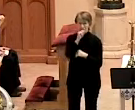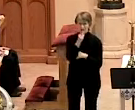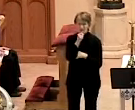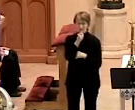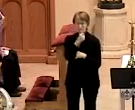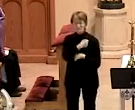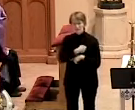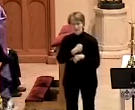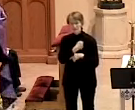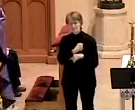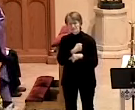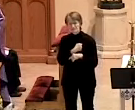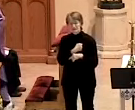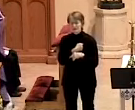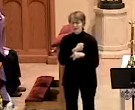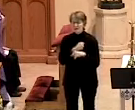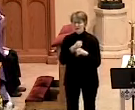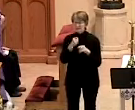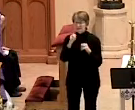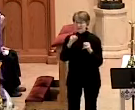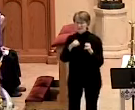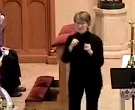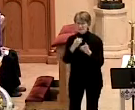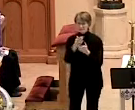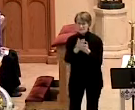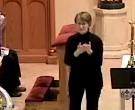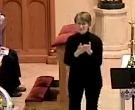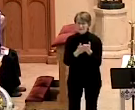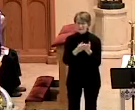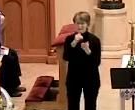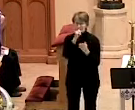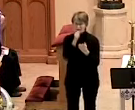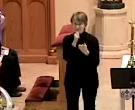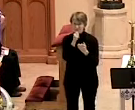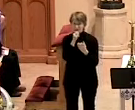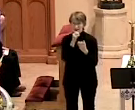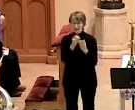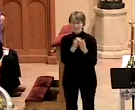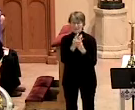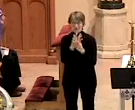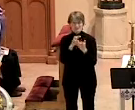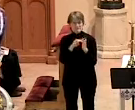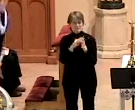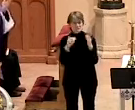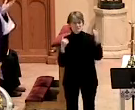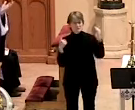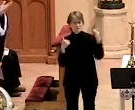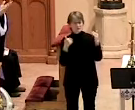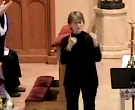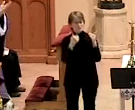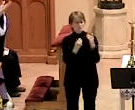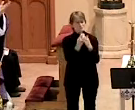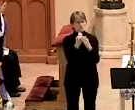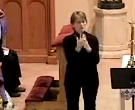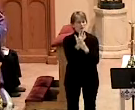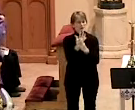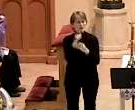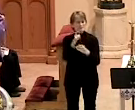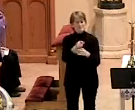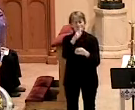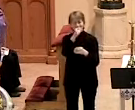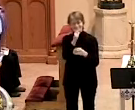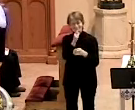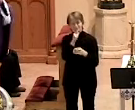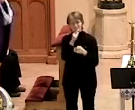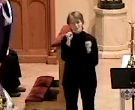penance. Some of those things are a part of getting to spring, isn't it? Going through our cold weather